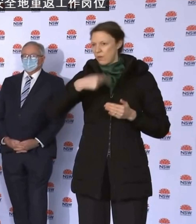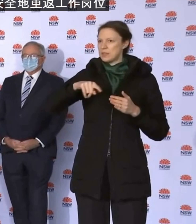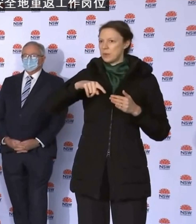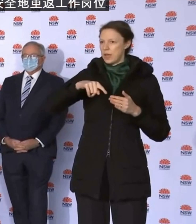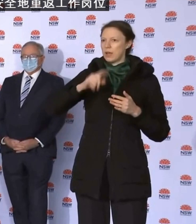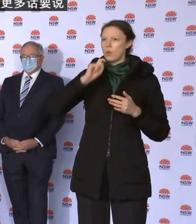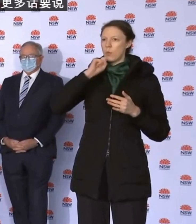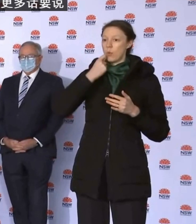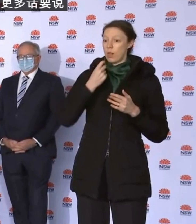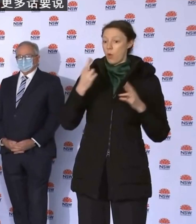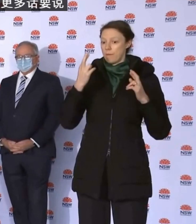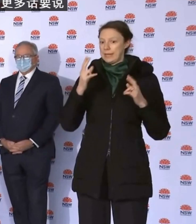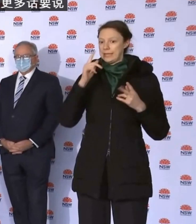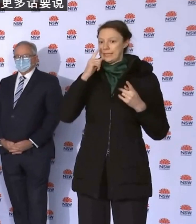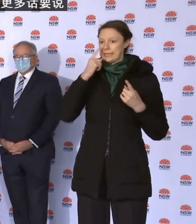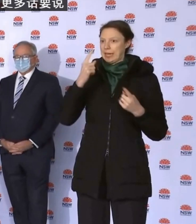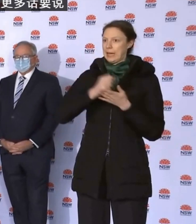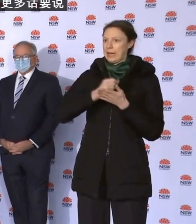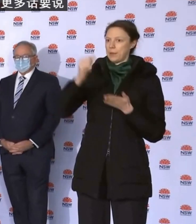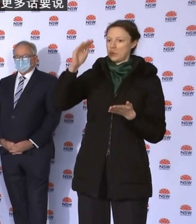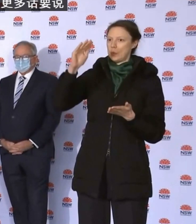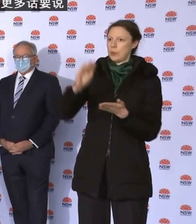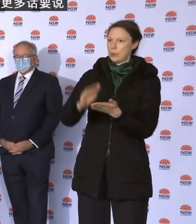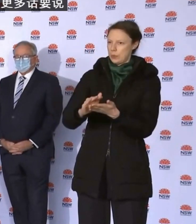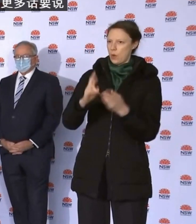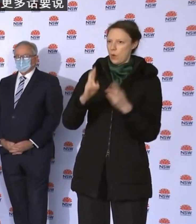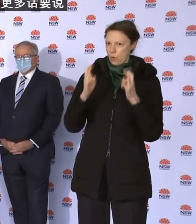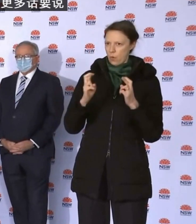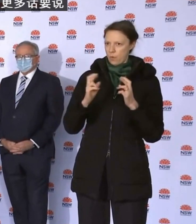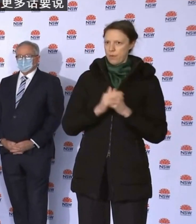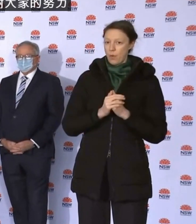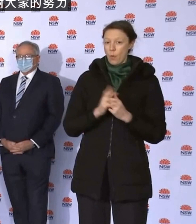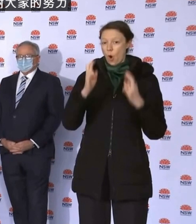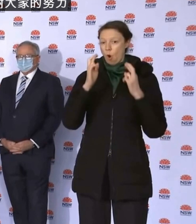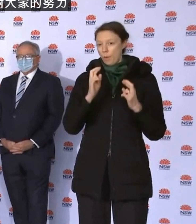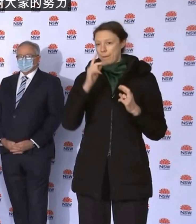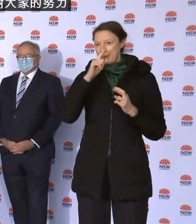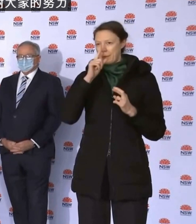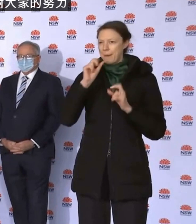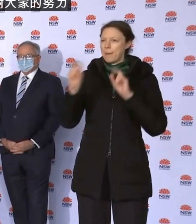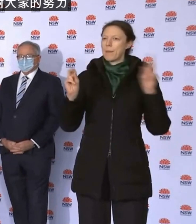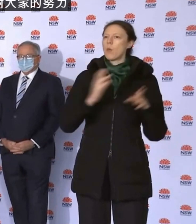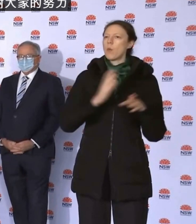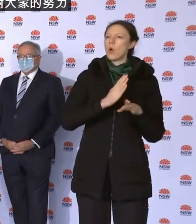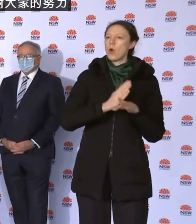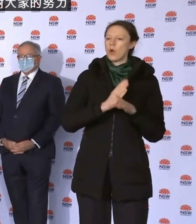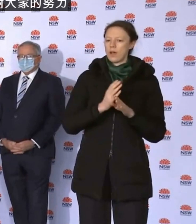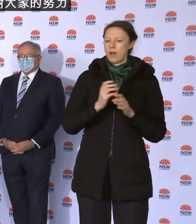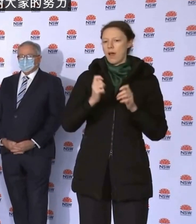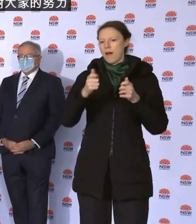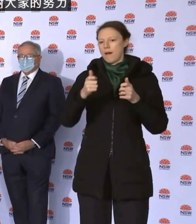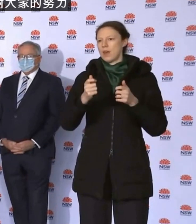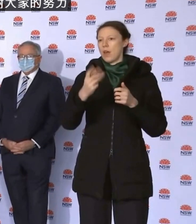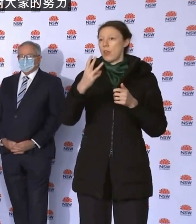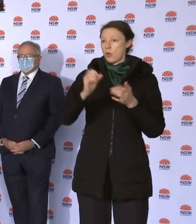work safely after July 30, and we will be having more to say about that in the coming days. But in the meantime, thank you